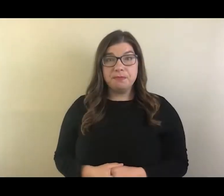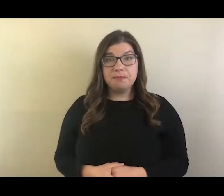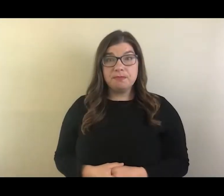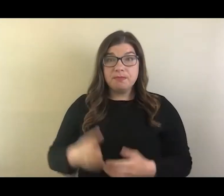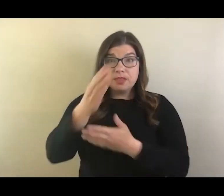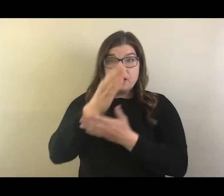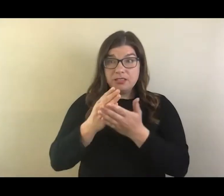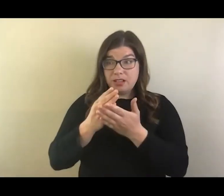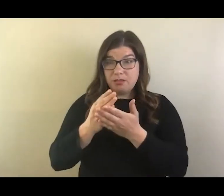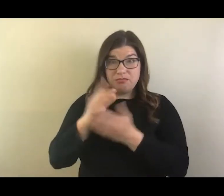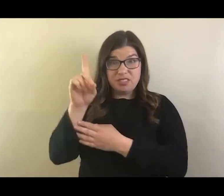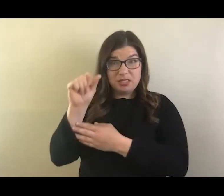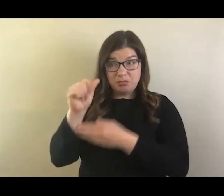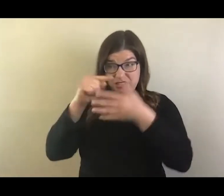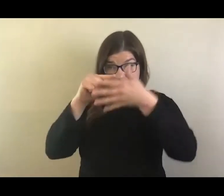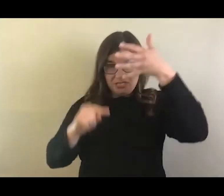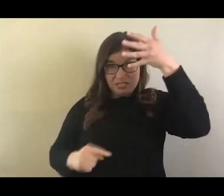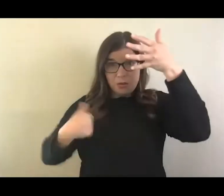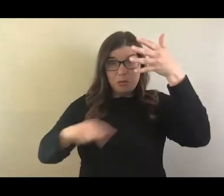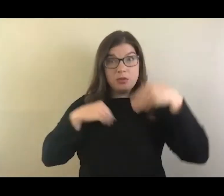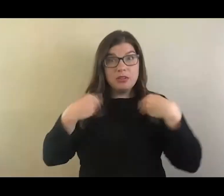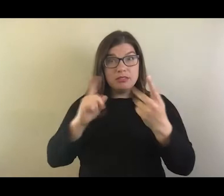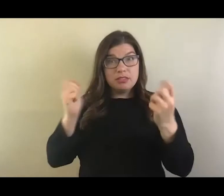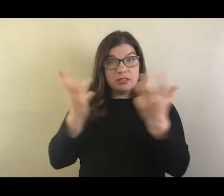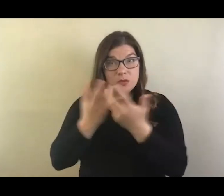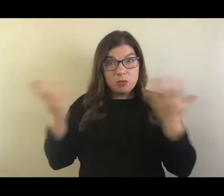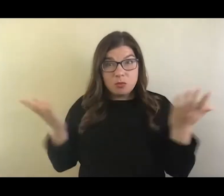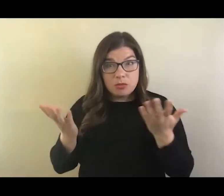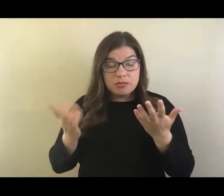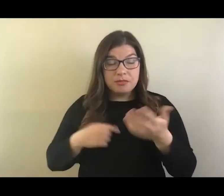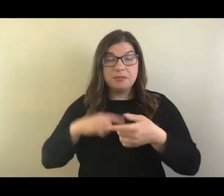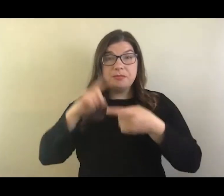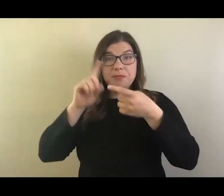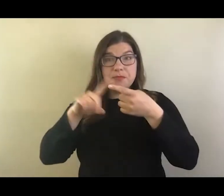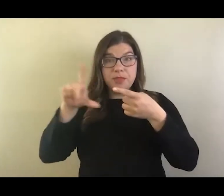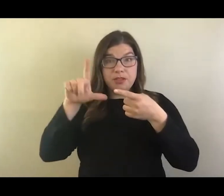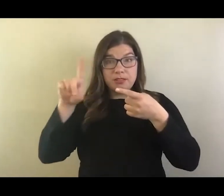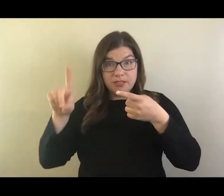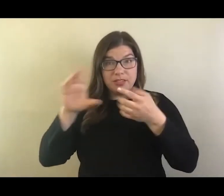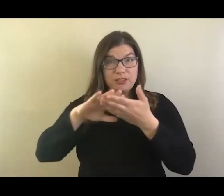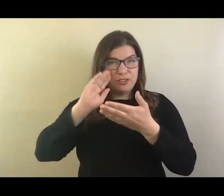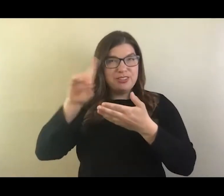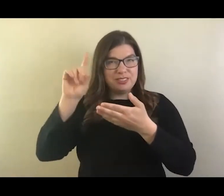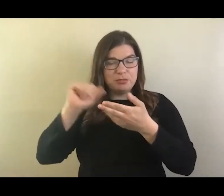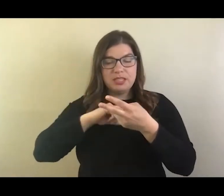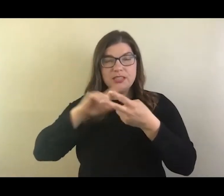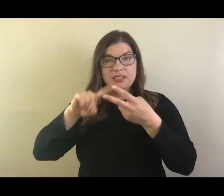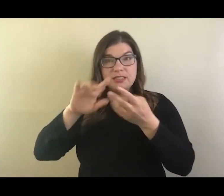Some of the more common disabilities we provide accommodations for are learning disabilities, medical